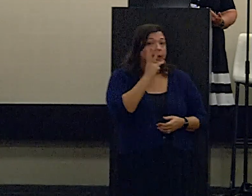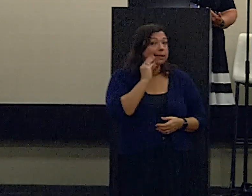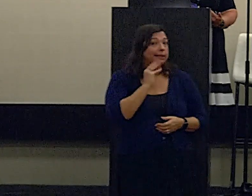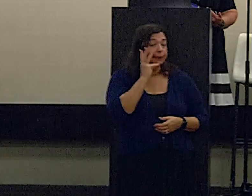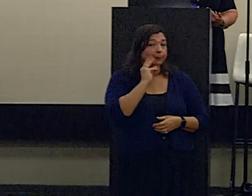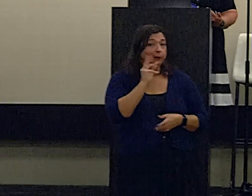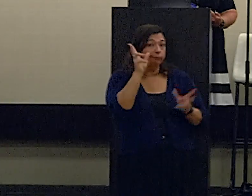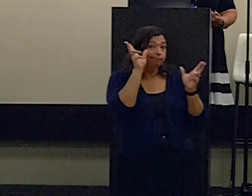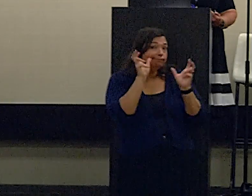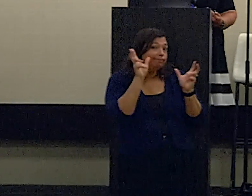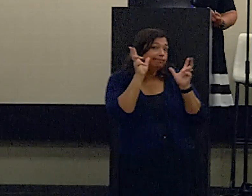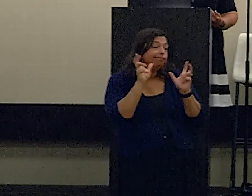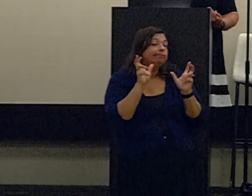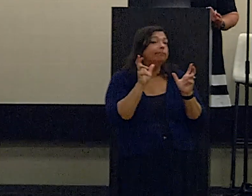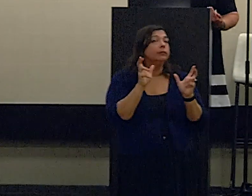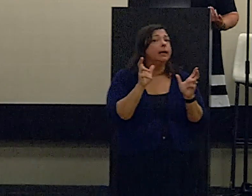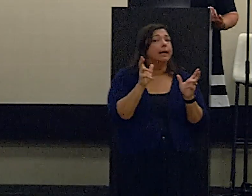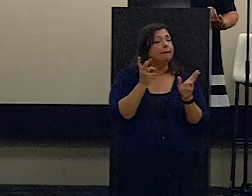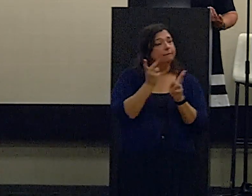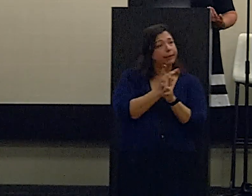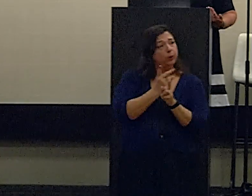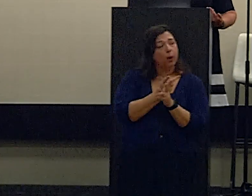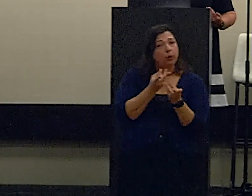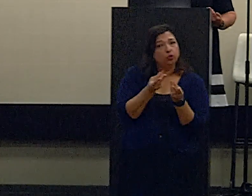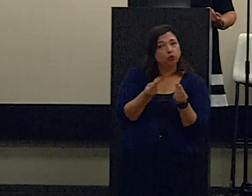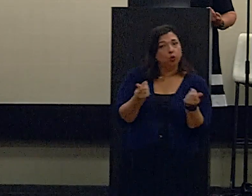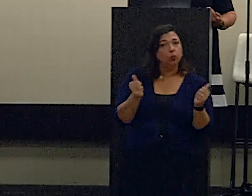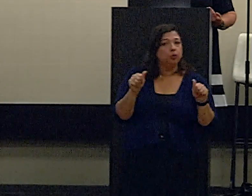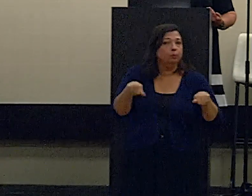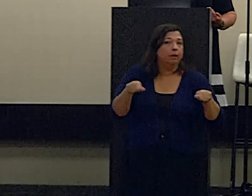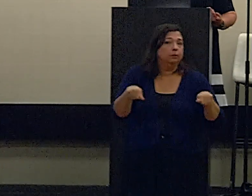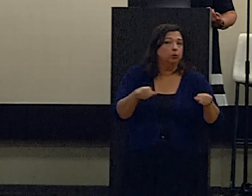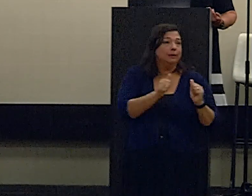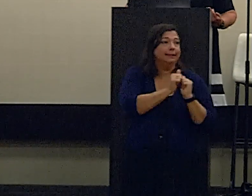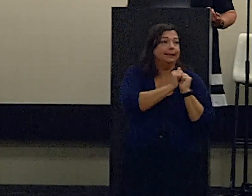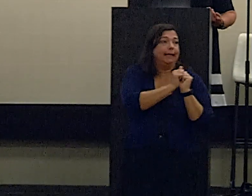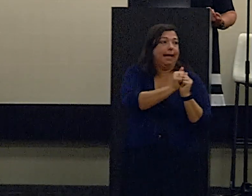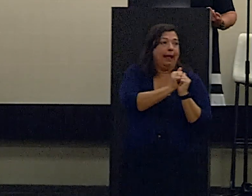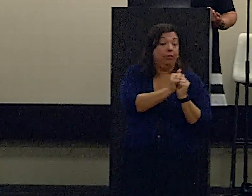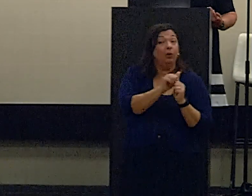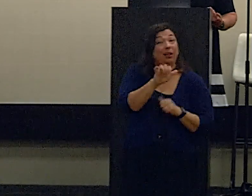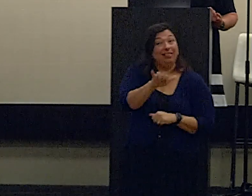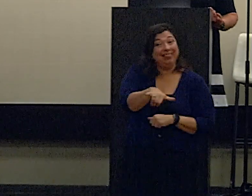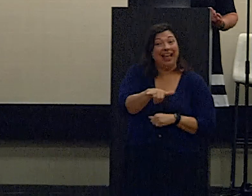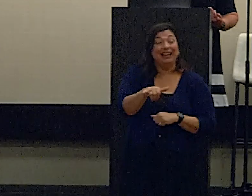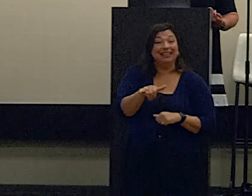are and see what solutions I can have, what we can come up with together. That sounds